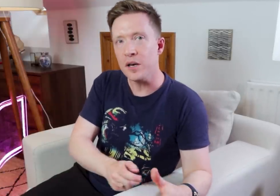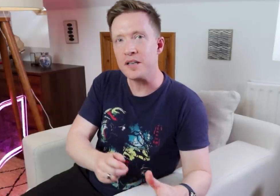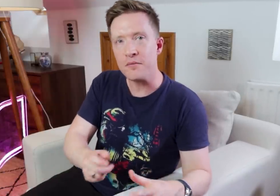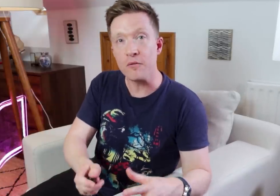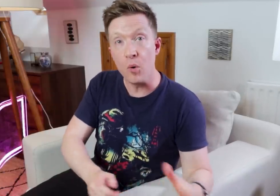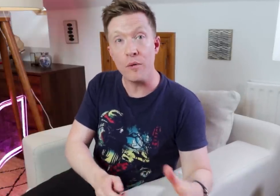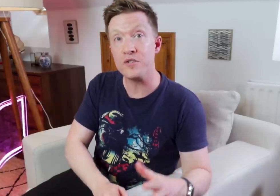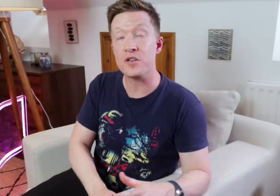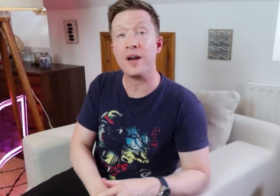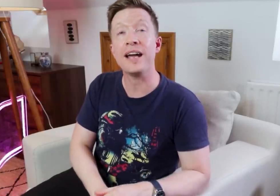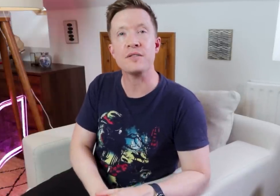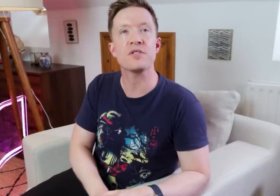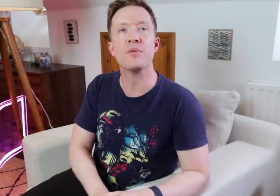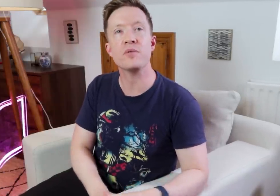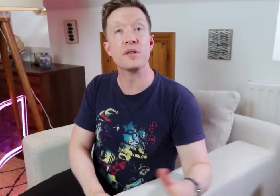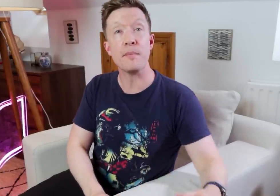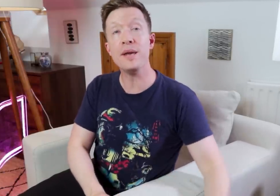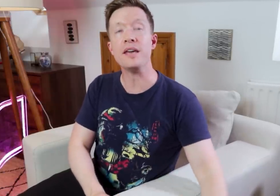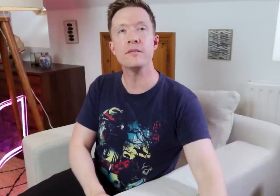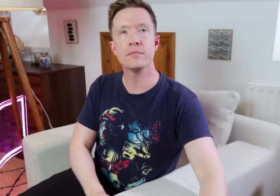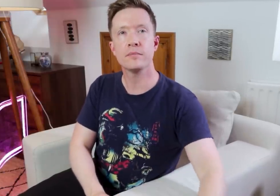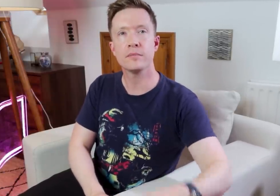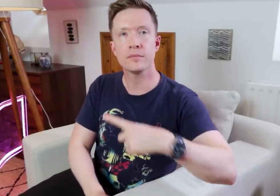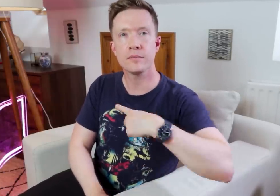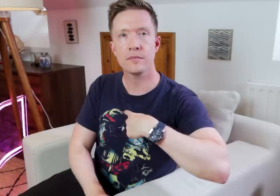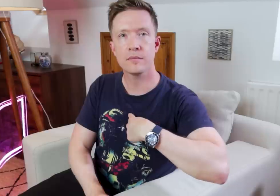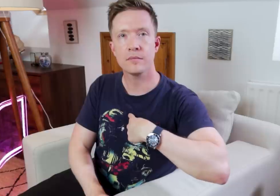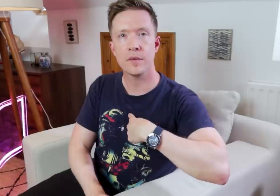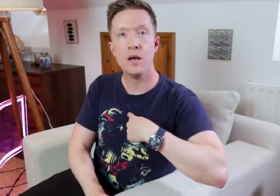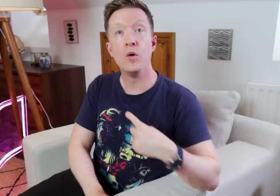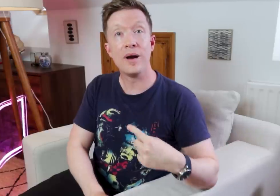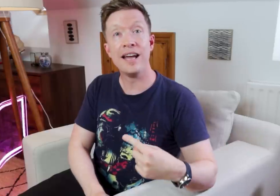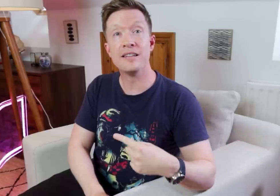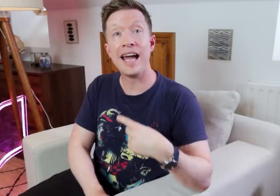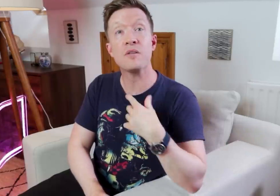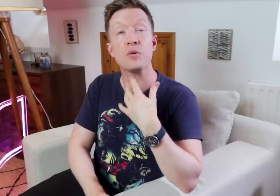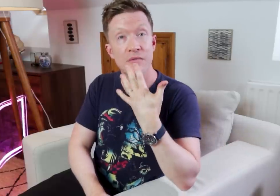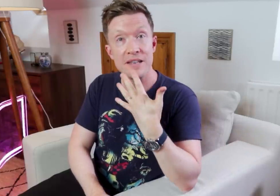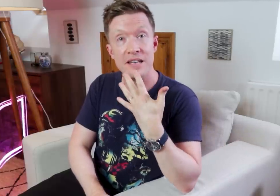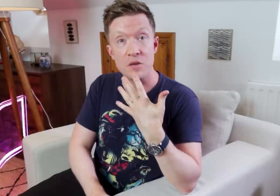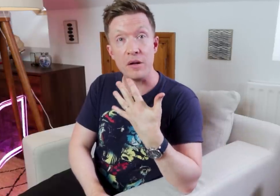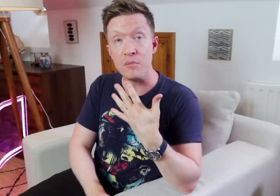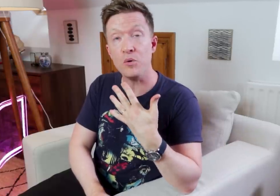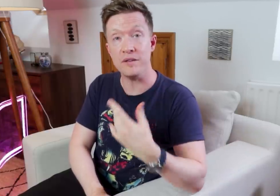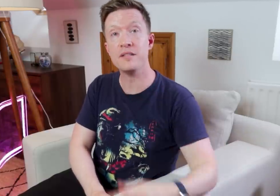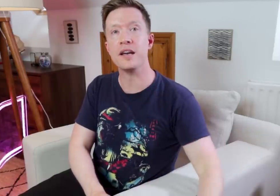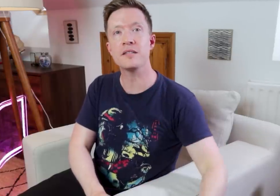words involve more than just your hands. For example, if you're saying me, what your hand and what your face is doing are important. In this case,